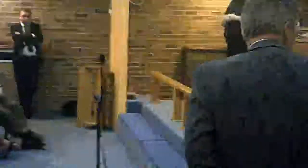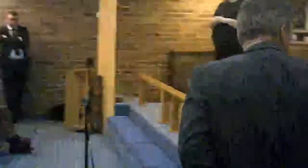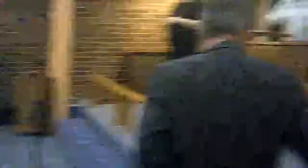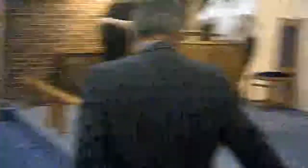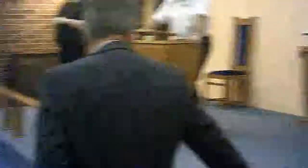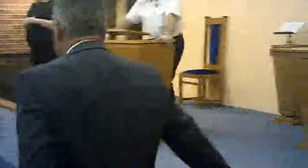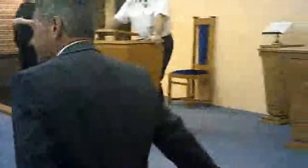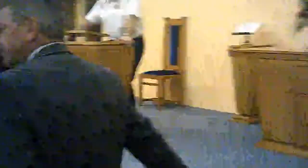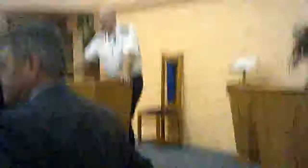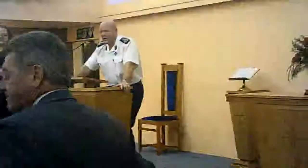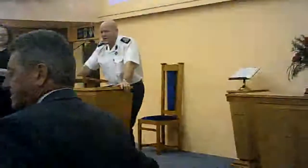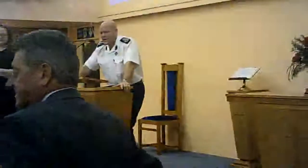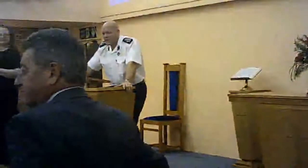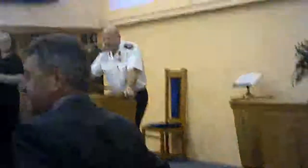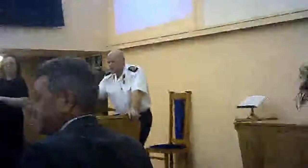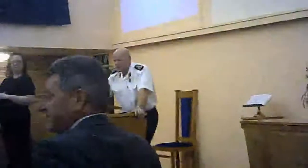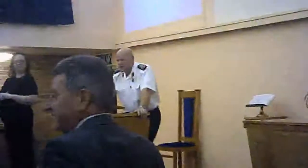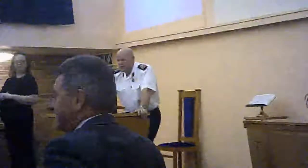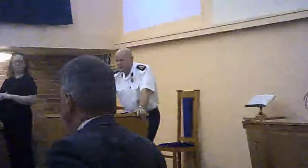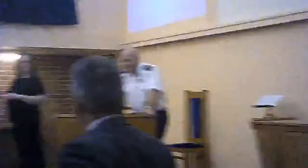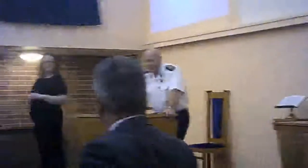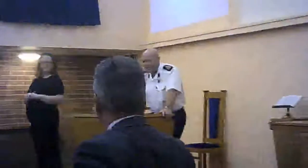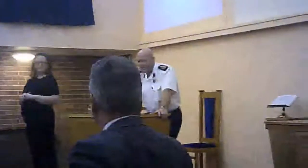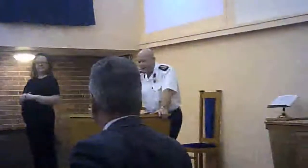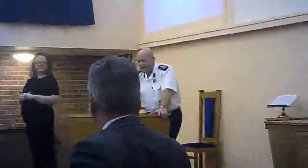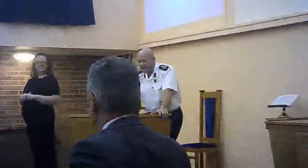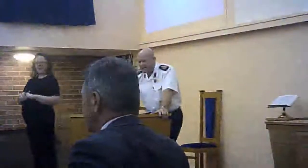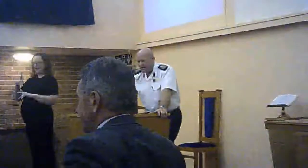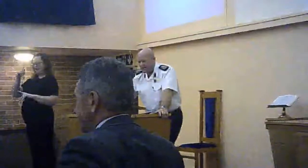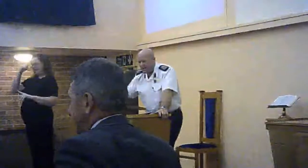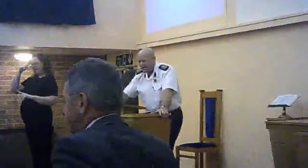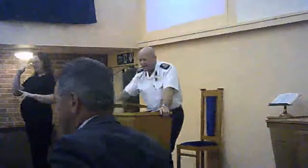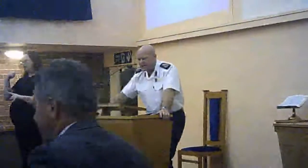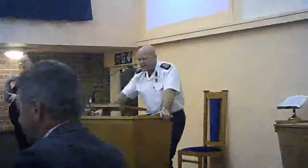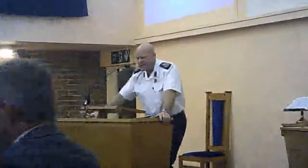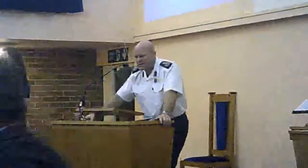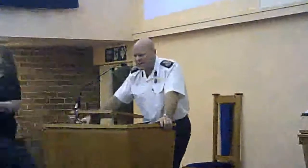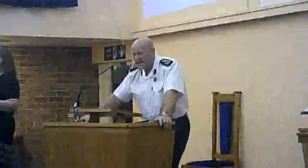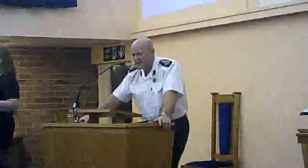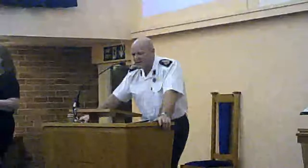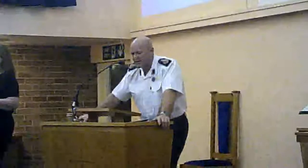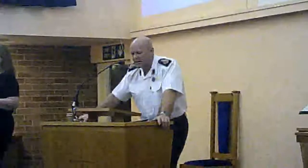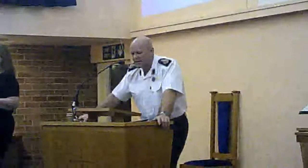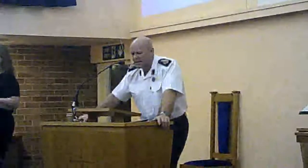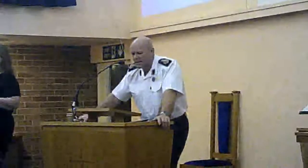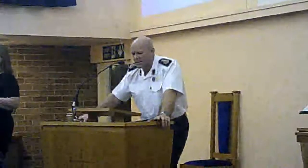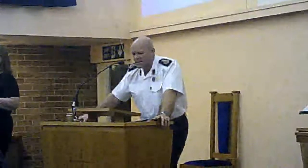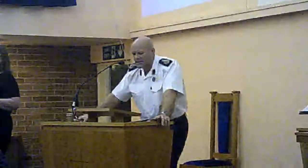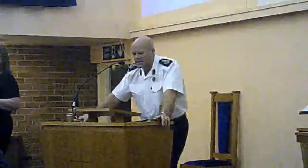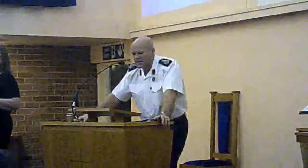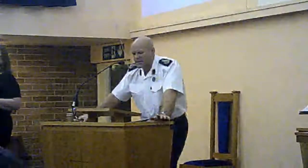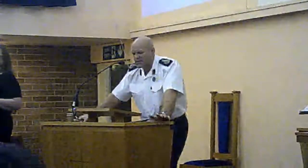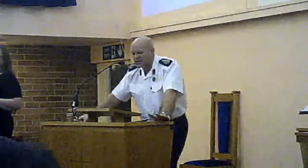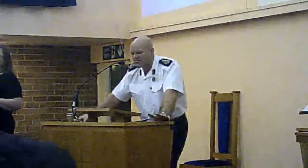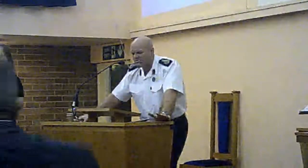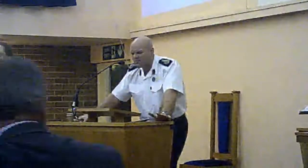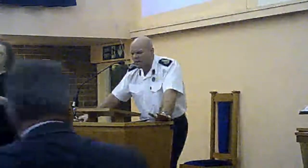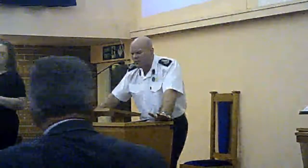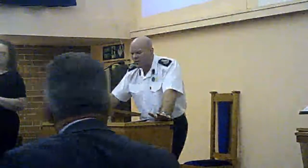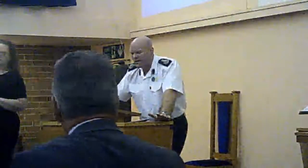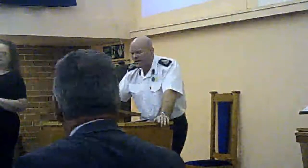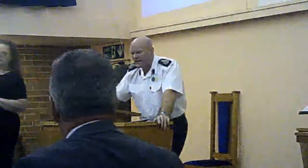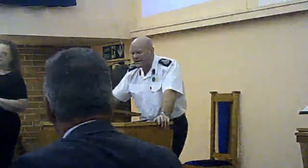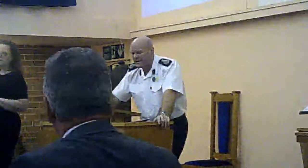Thank Please bring your attention back to the incidents on that. You see there was